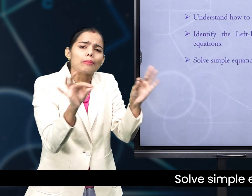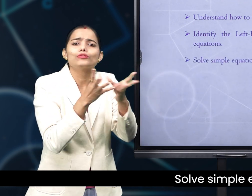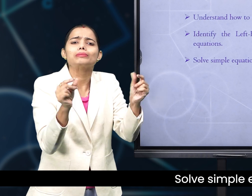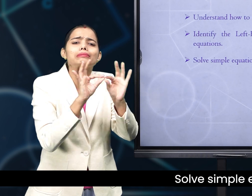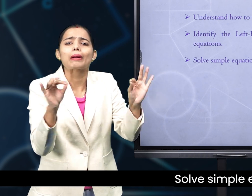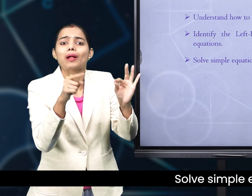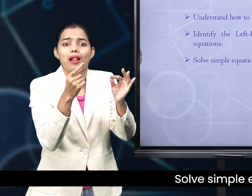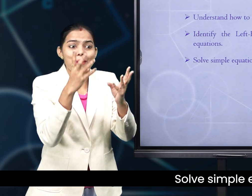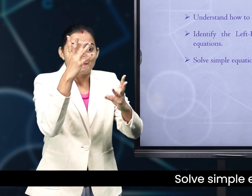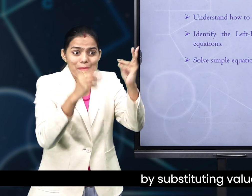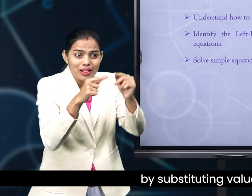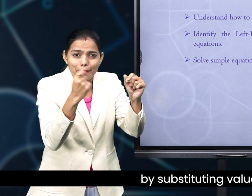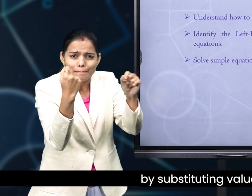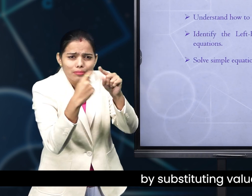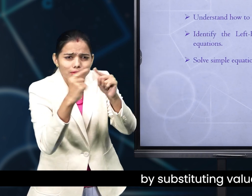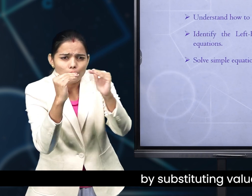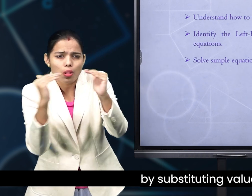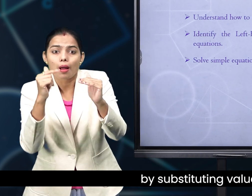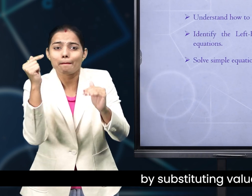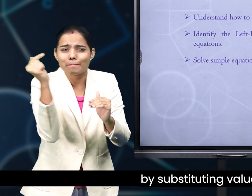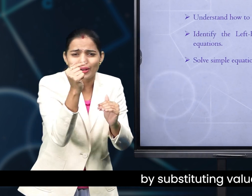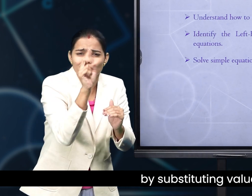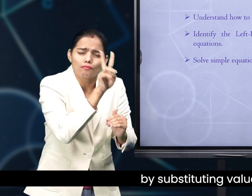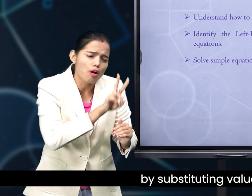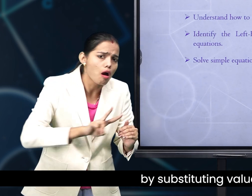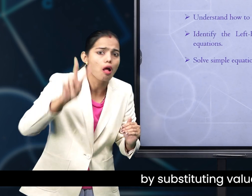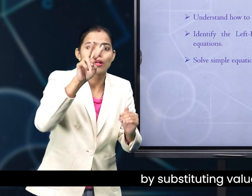Solve simple equation by substituting values for variables.